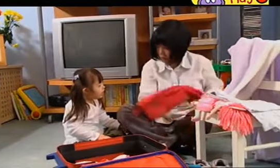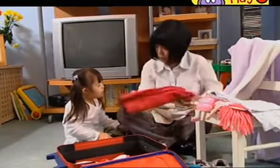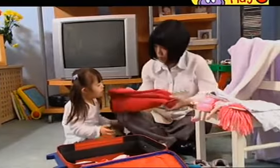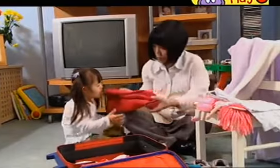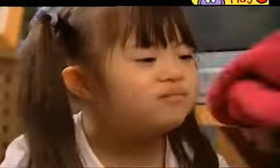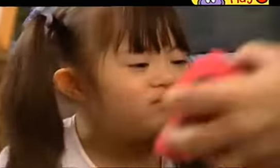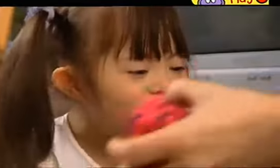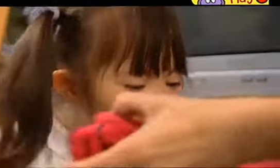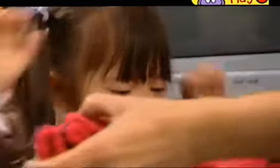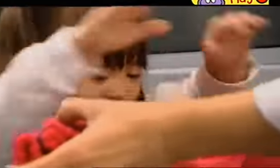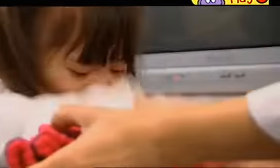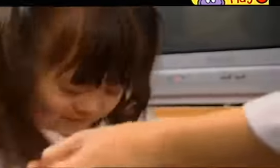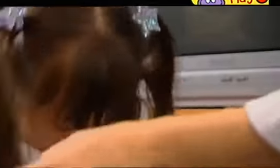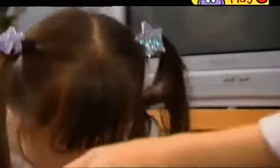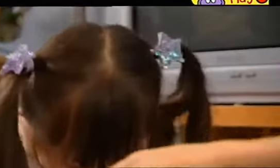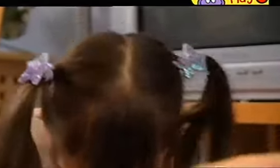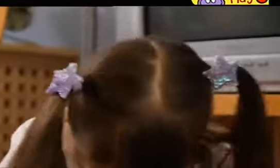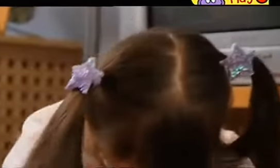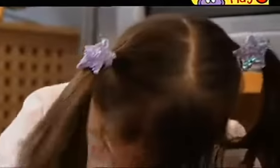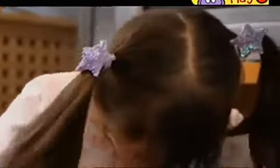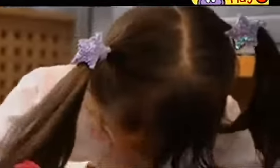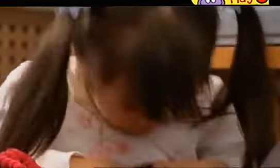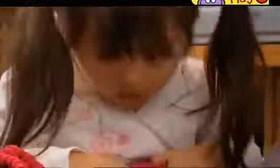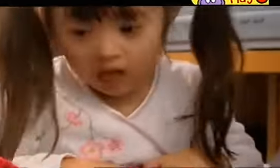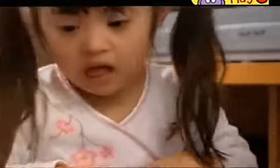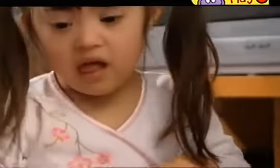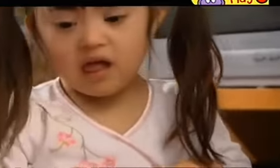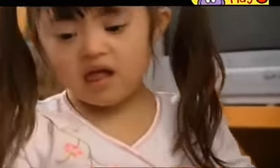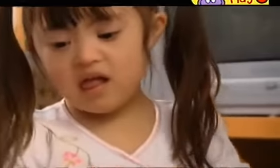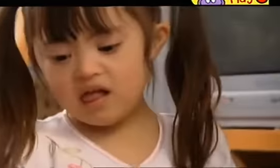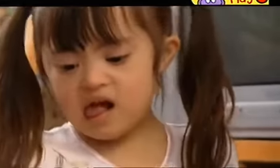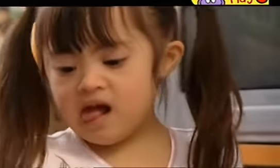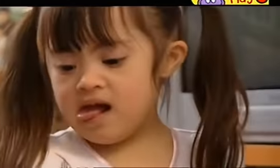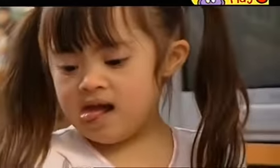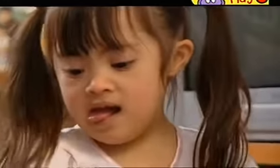to put that? That's it, Libby May. Put it in the suitcase.